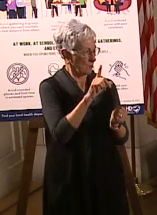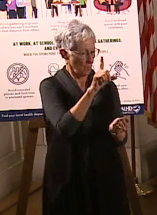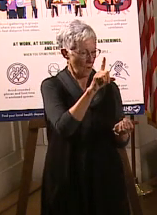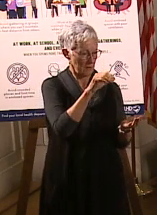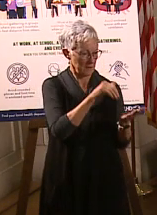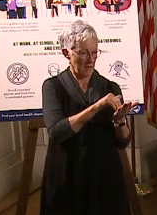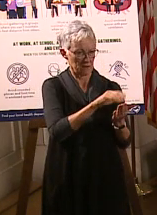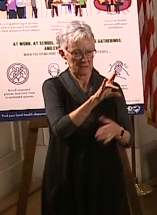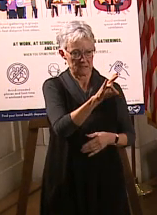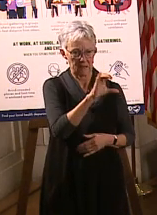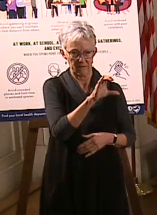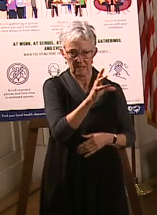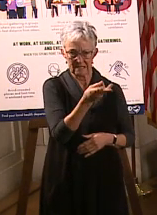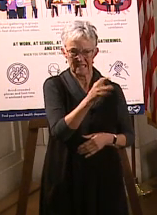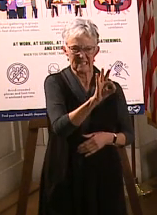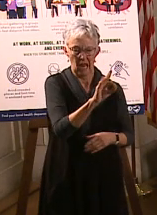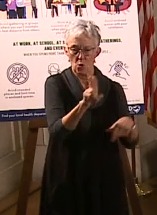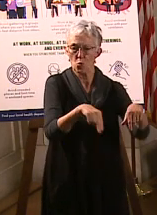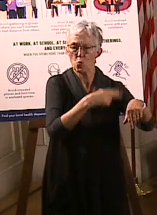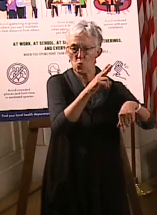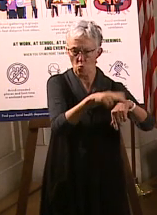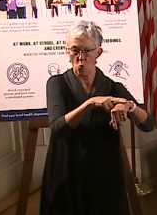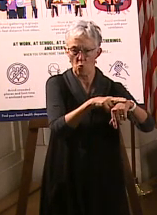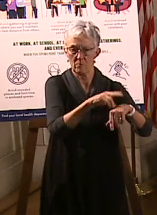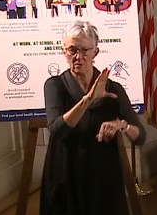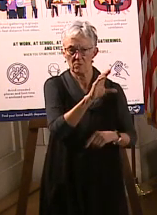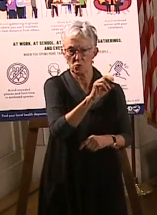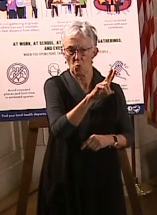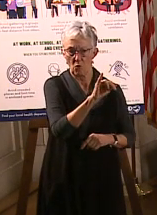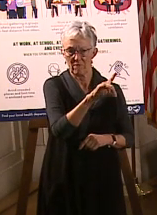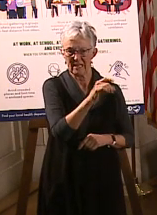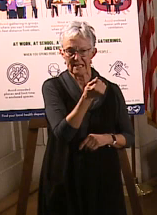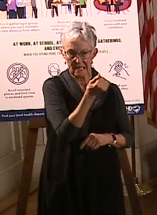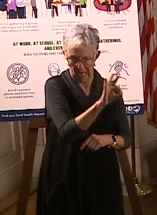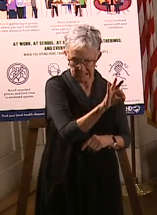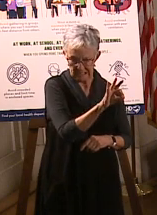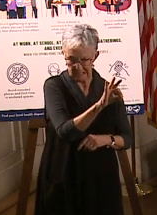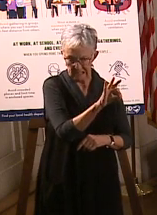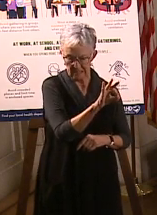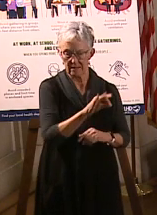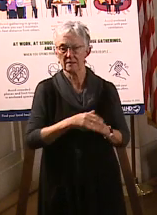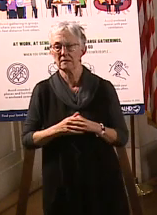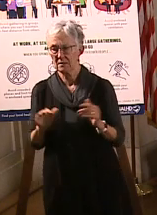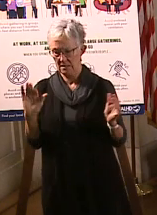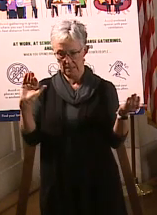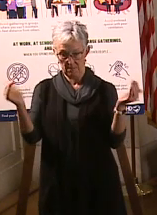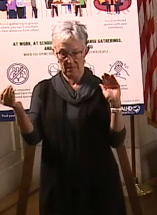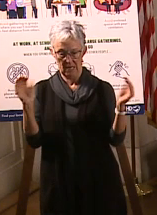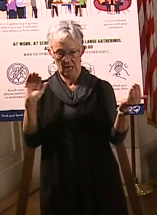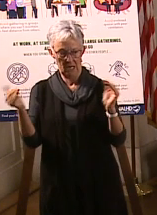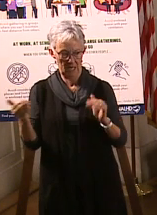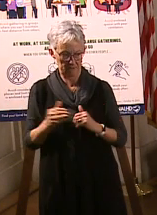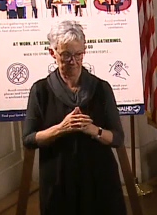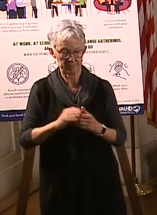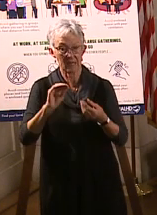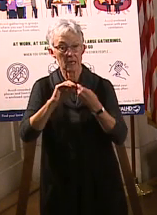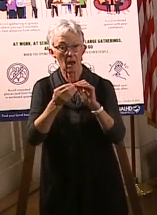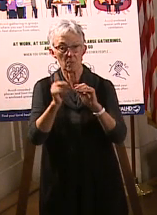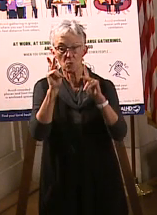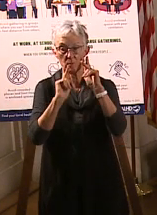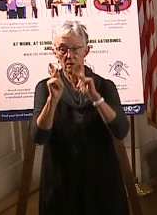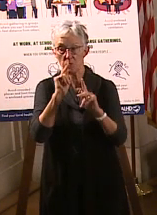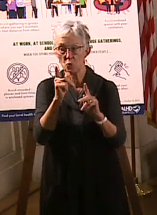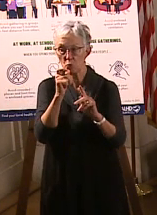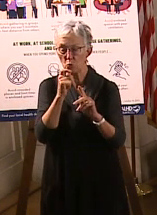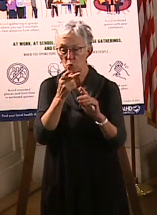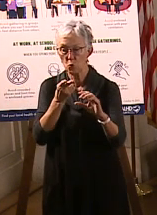1,769 normal SARS-CoV or COVID-19 strain cases. And you can see that the number of patients